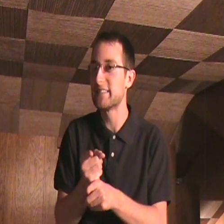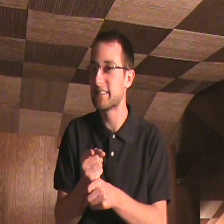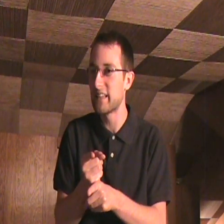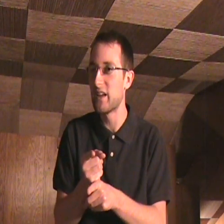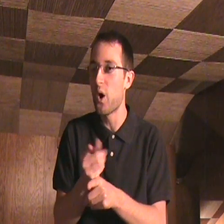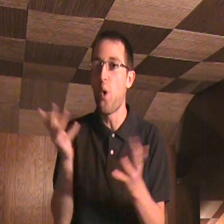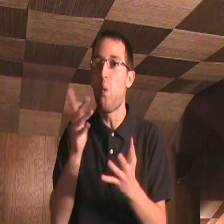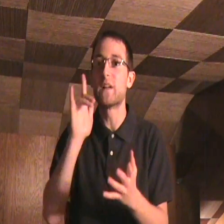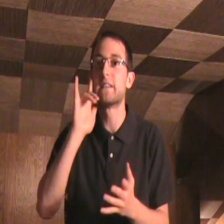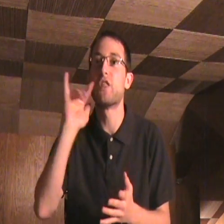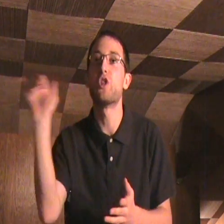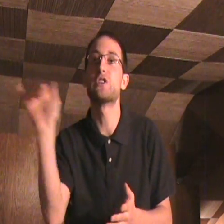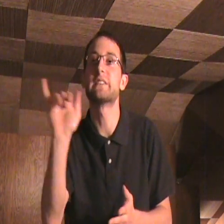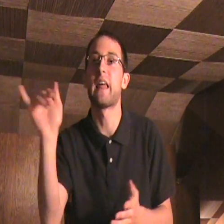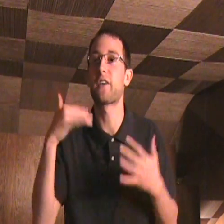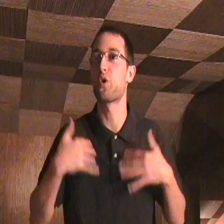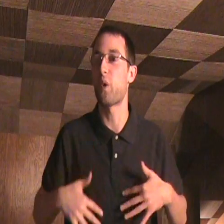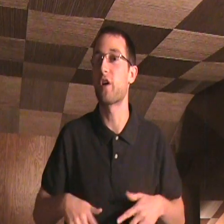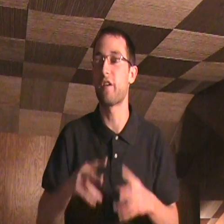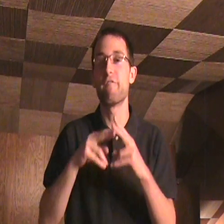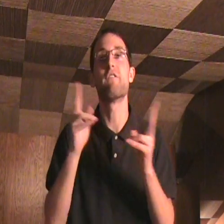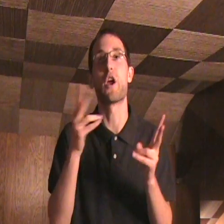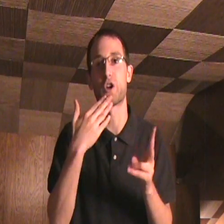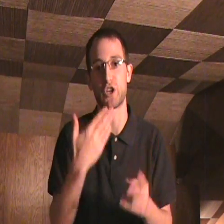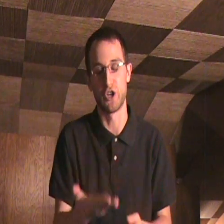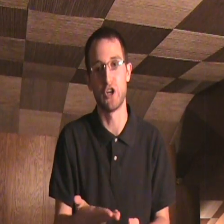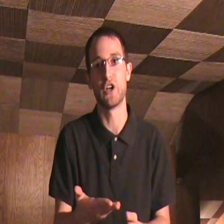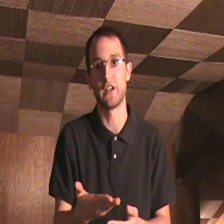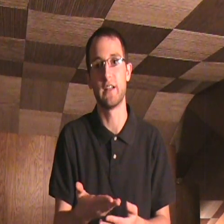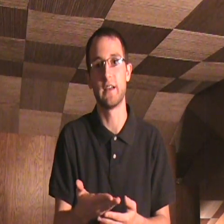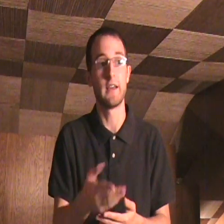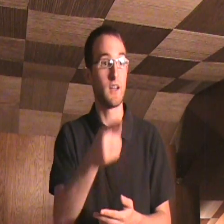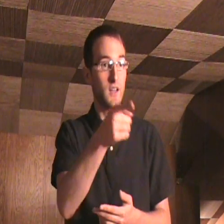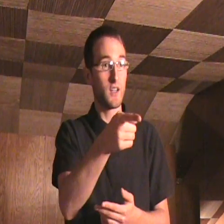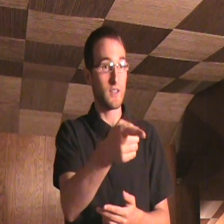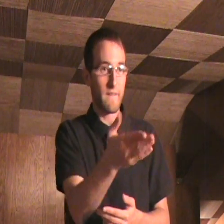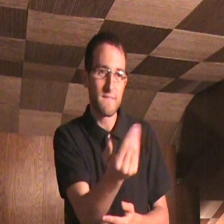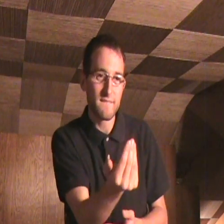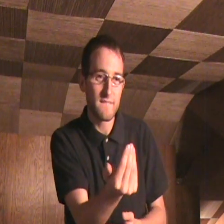like, what they're wearing, very good. Anise, can you tell us a describing word?